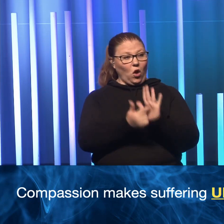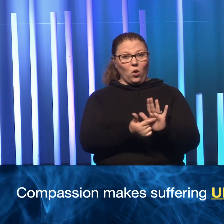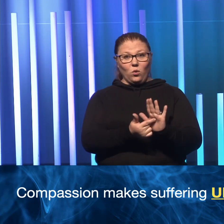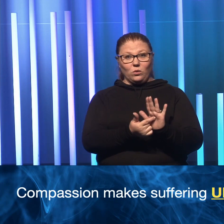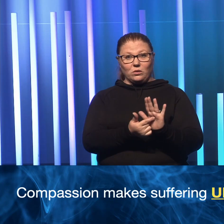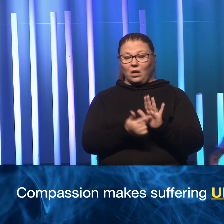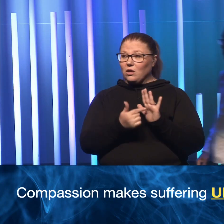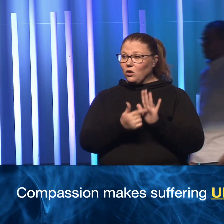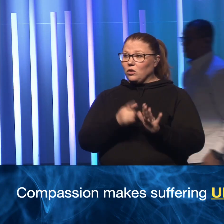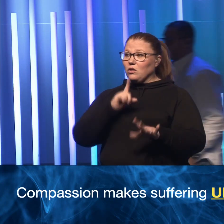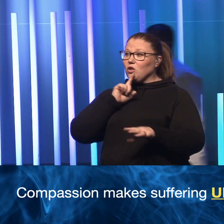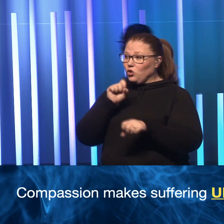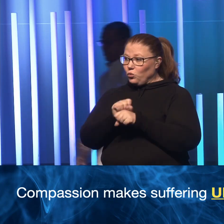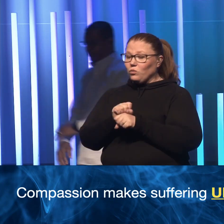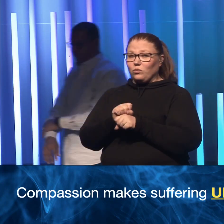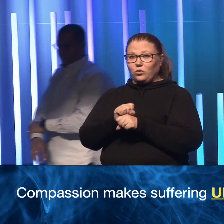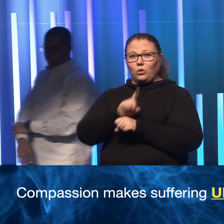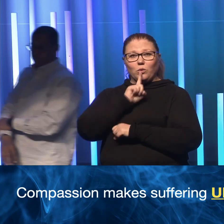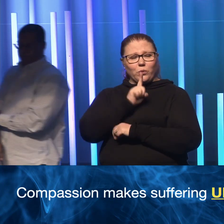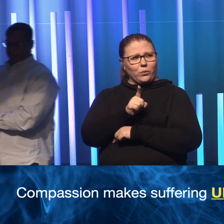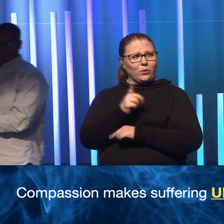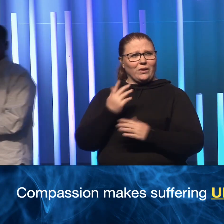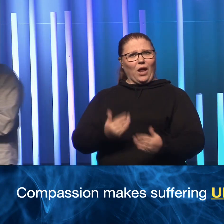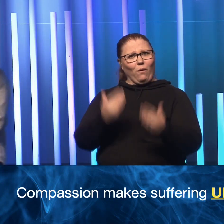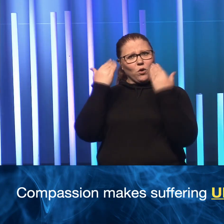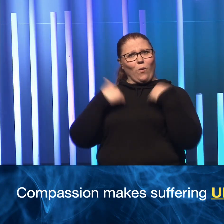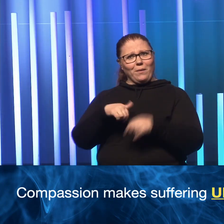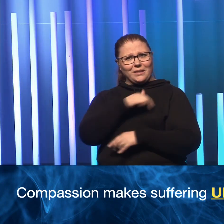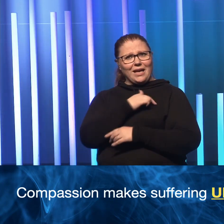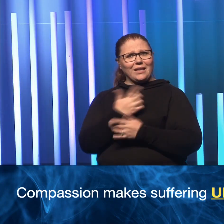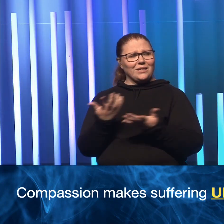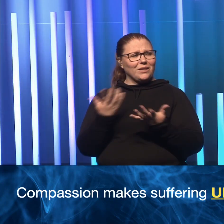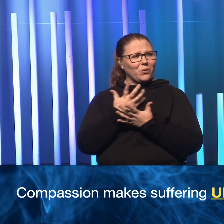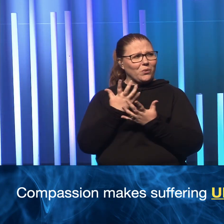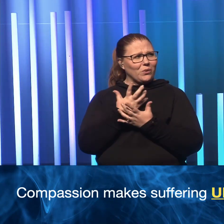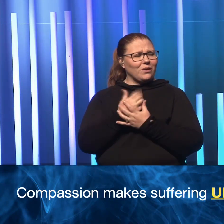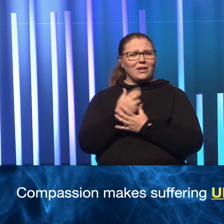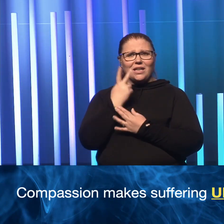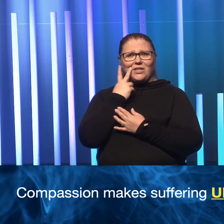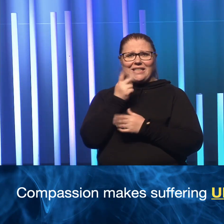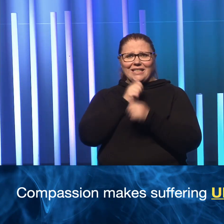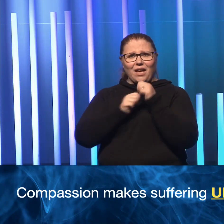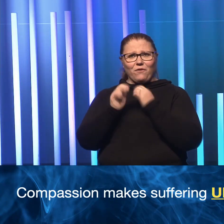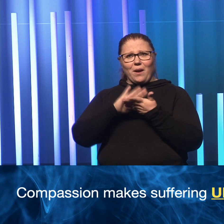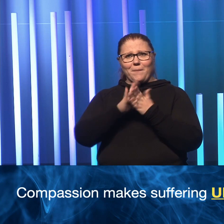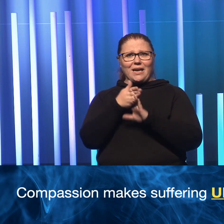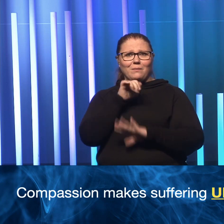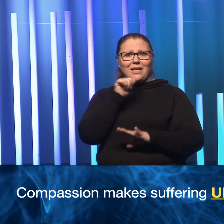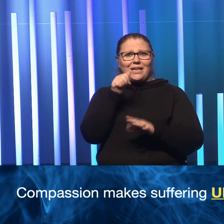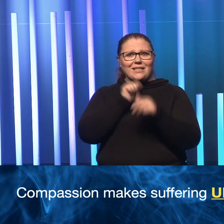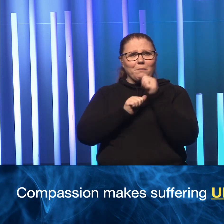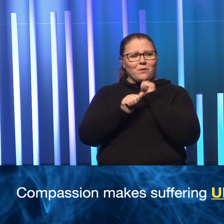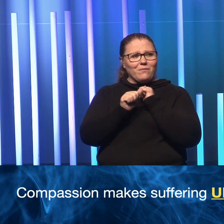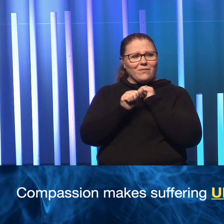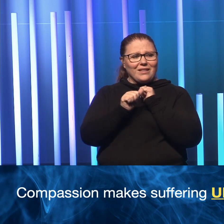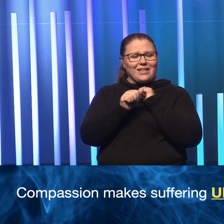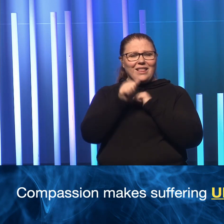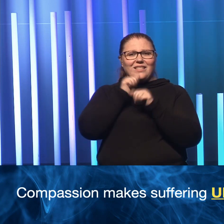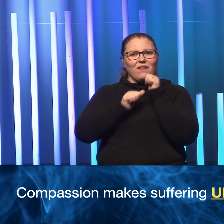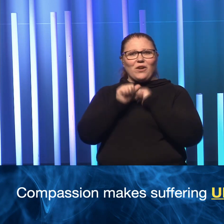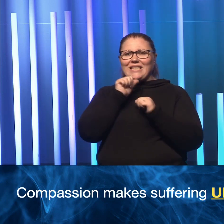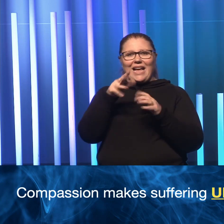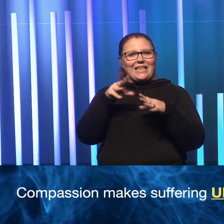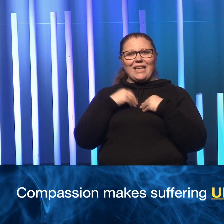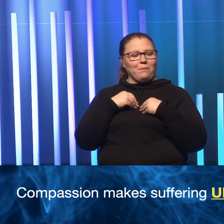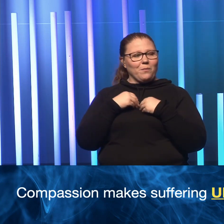of the truest reality begins to overwhelm us, when you see suffering, it becomes unacceptable and you just begin to relieve